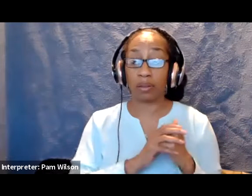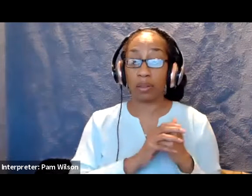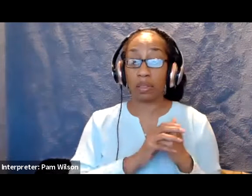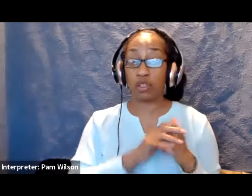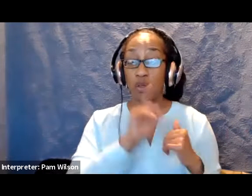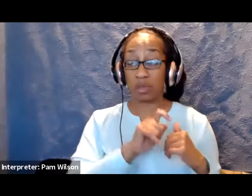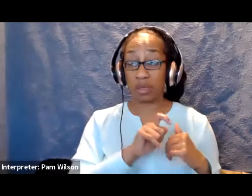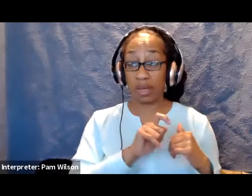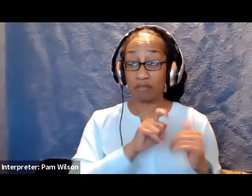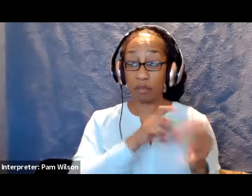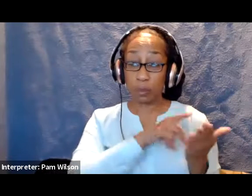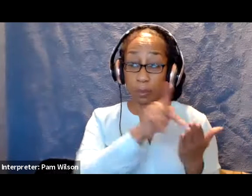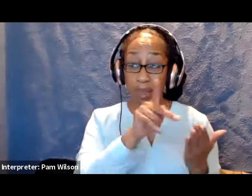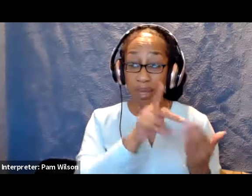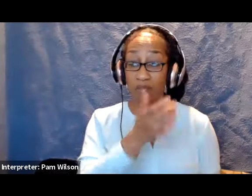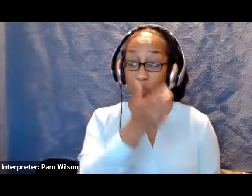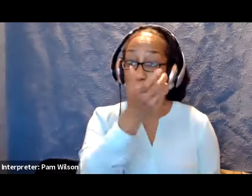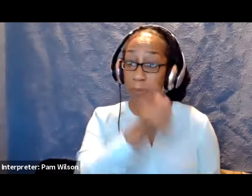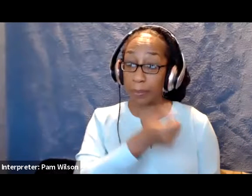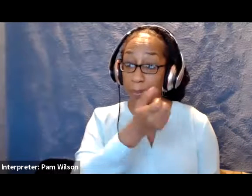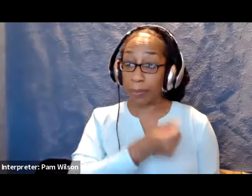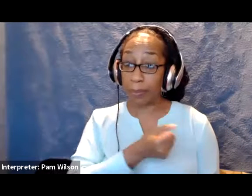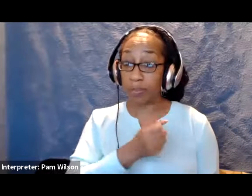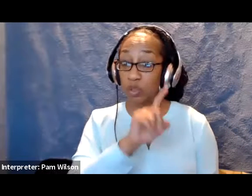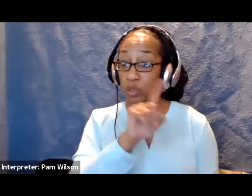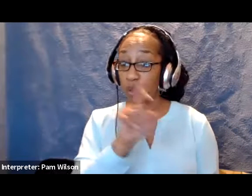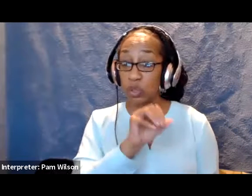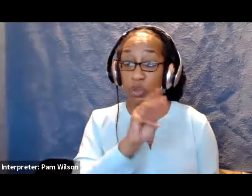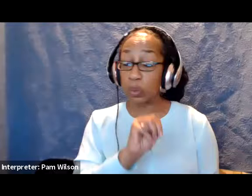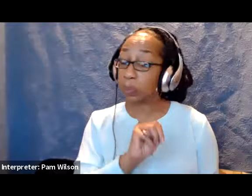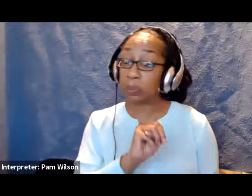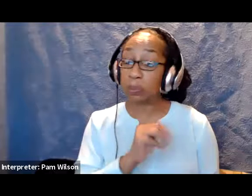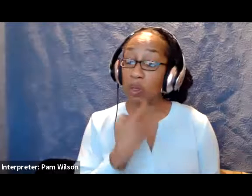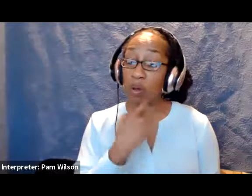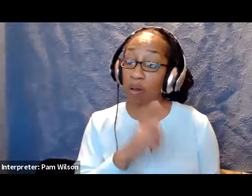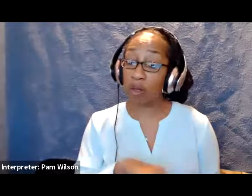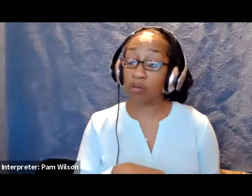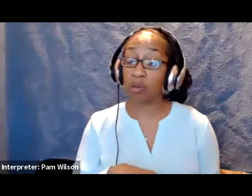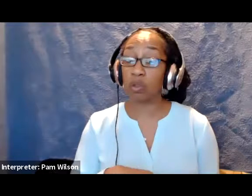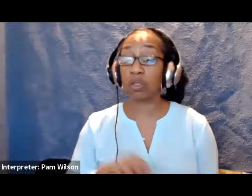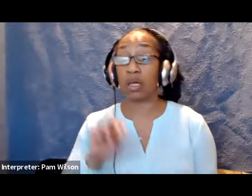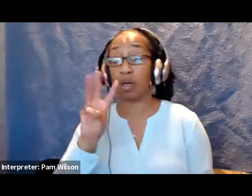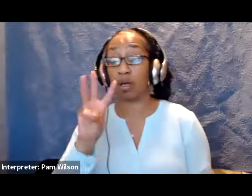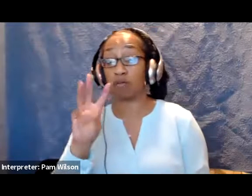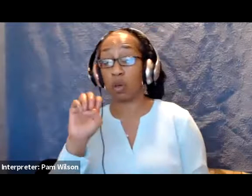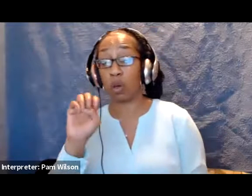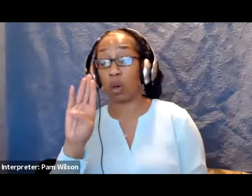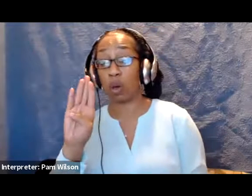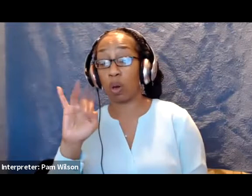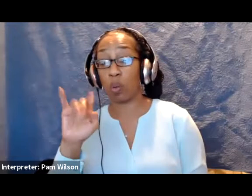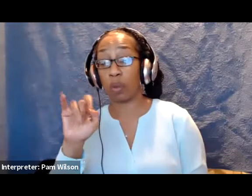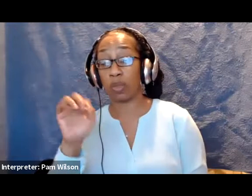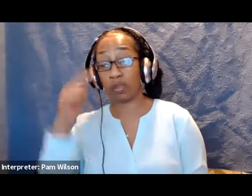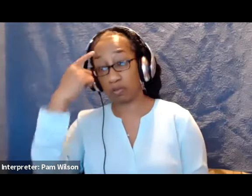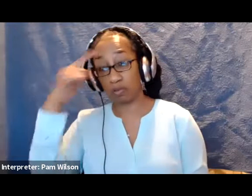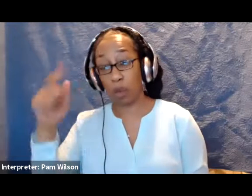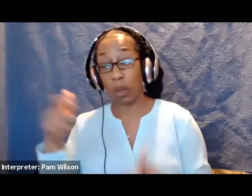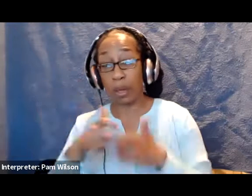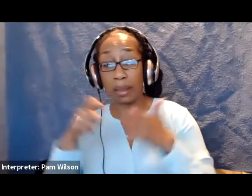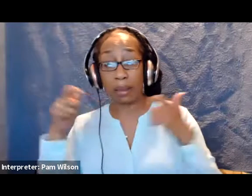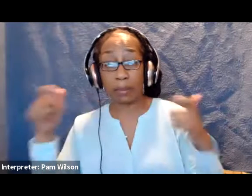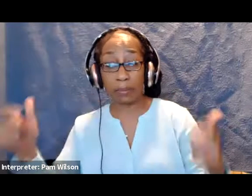subscription to Zoom. For webinars, again, they're for large events, town